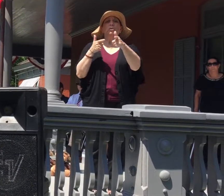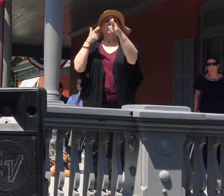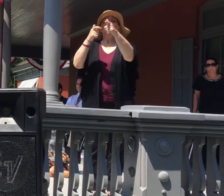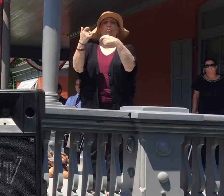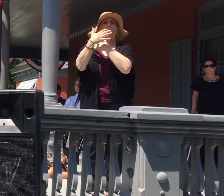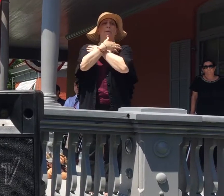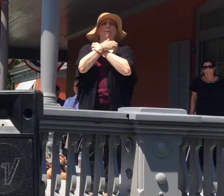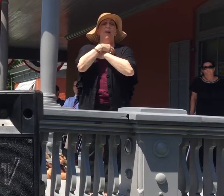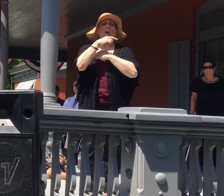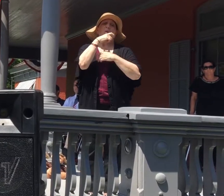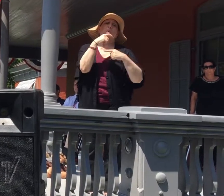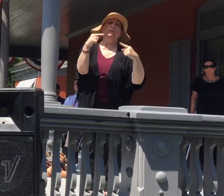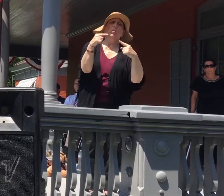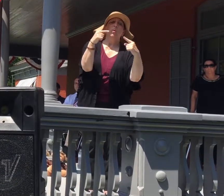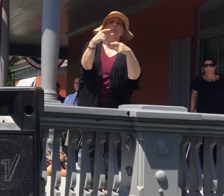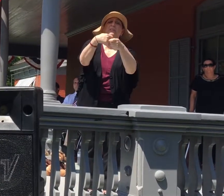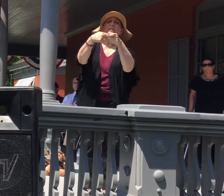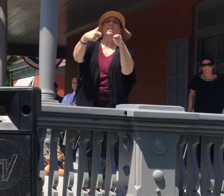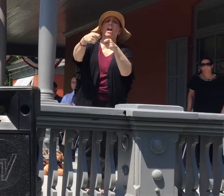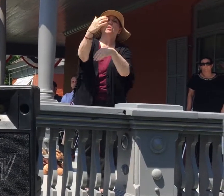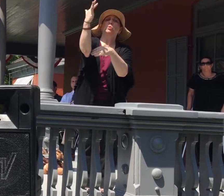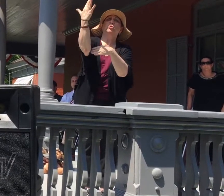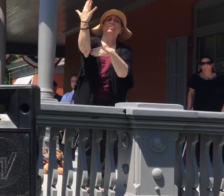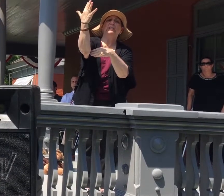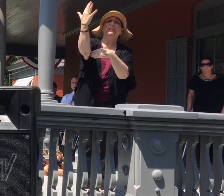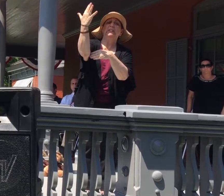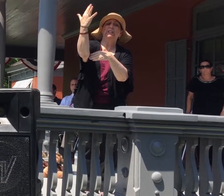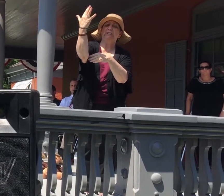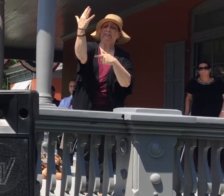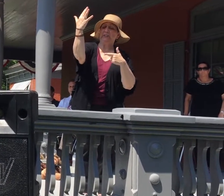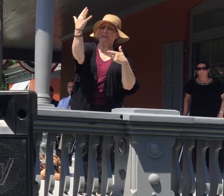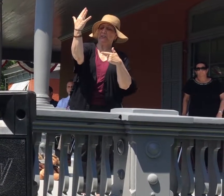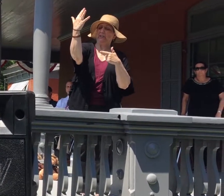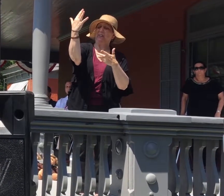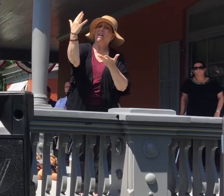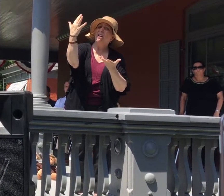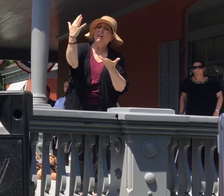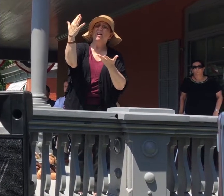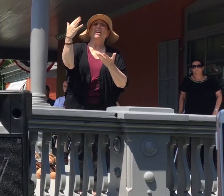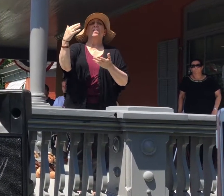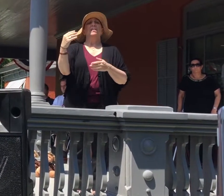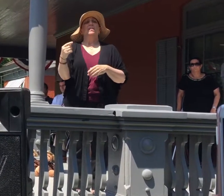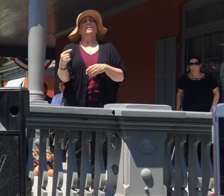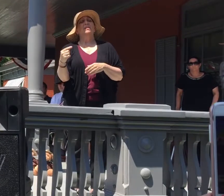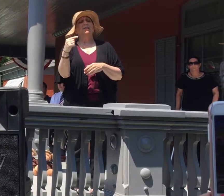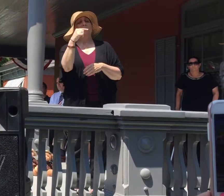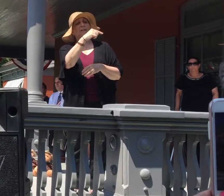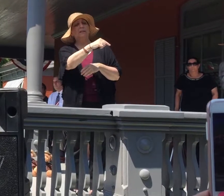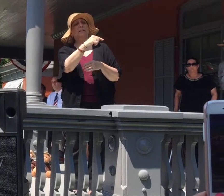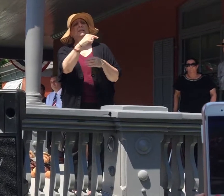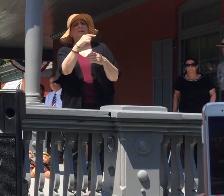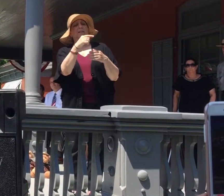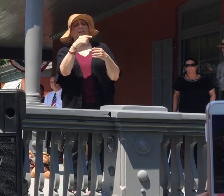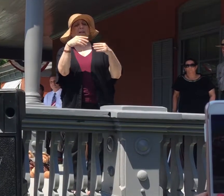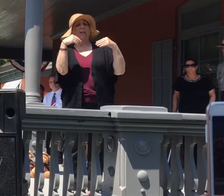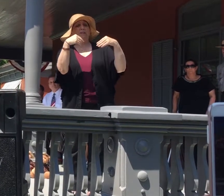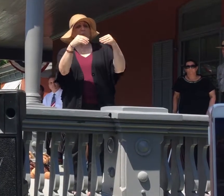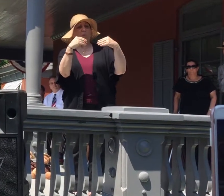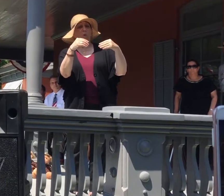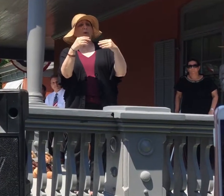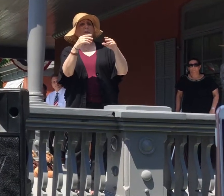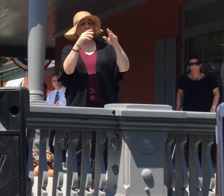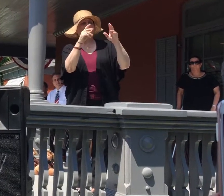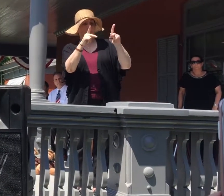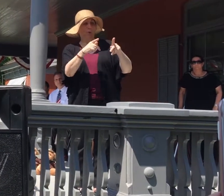a bear that had been wounded and tied to a tree. The Mictum family of Brooklyn, a candy store and toy manufacturers, hearing